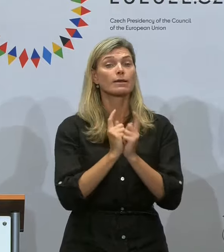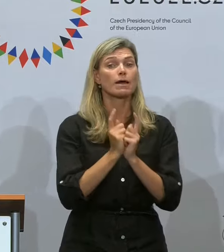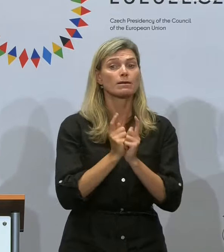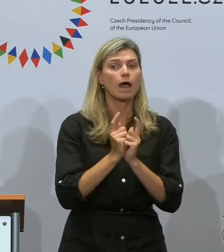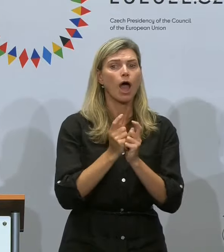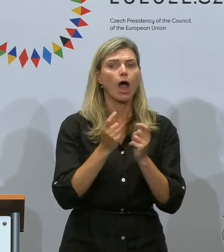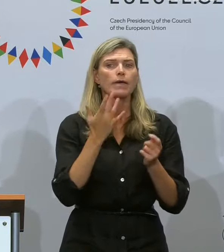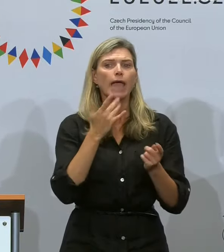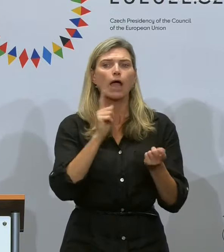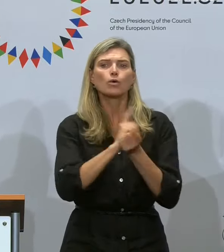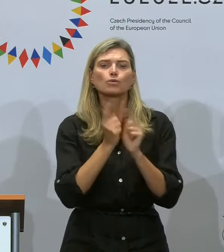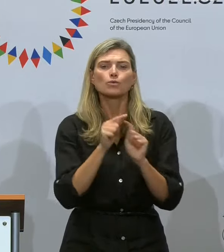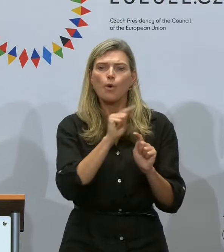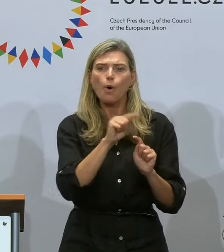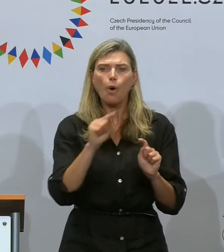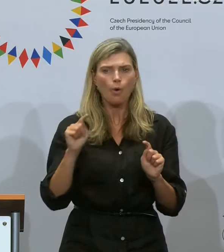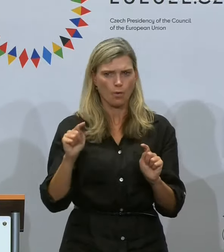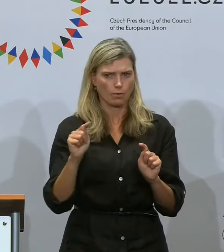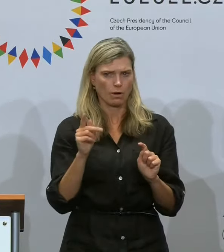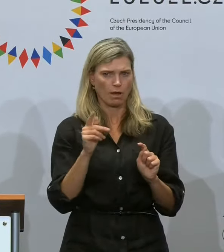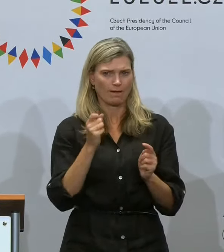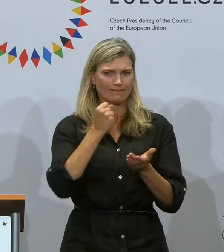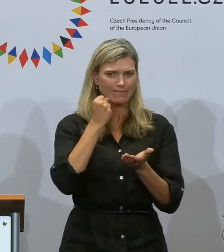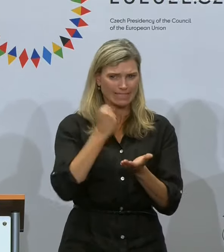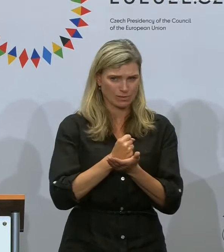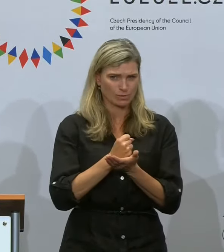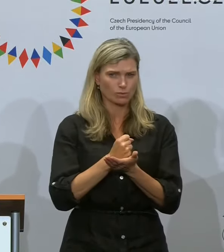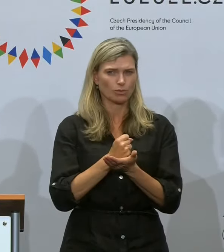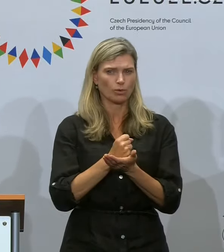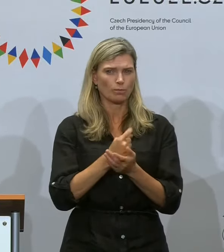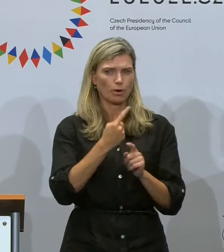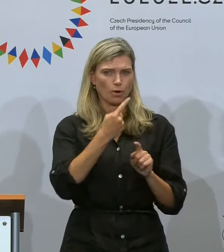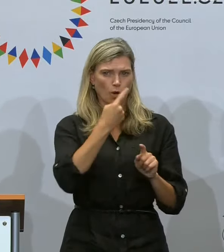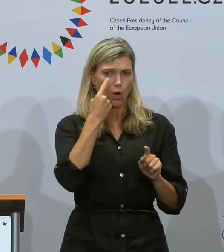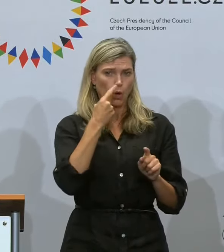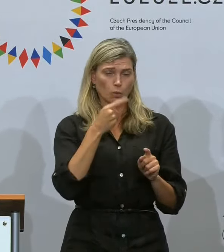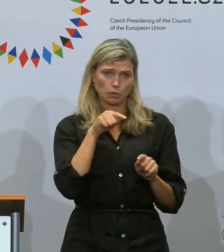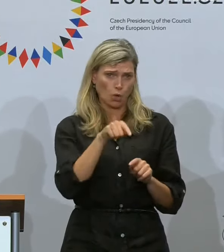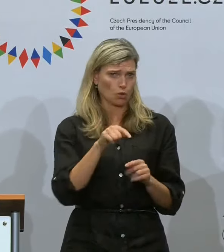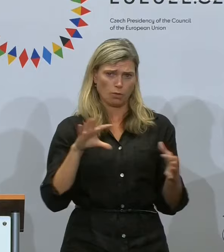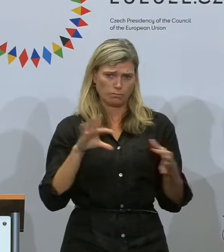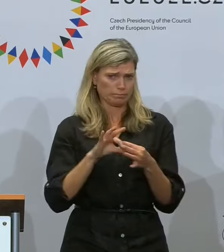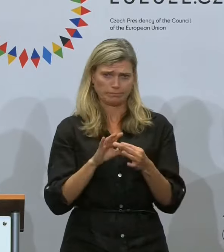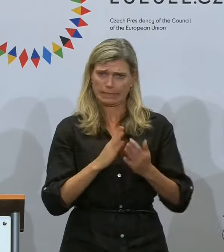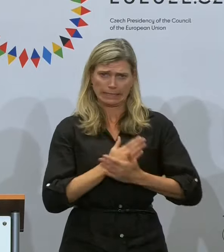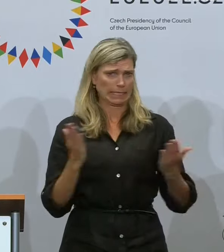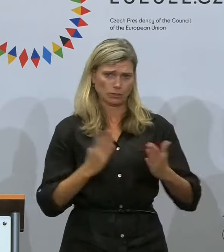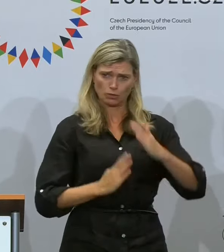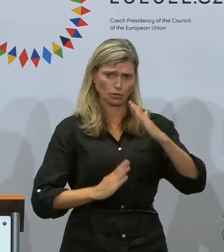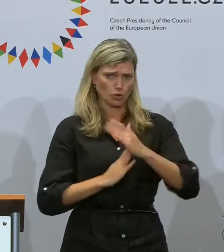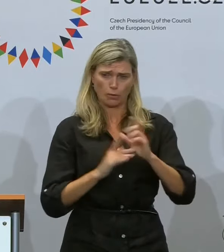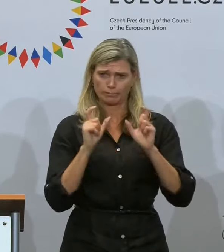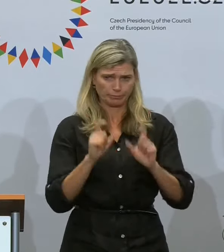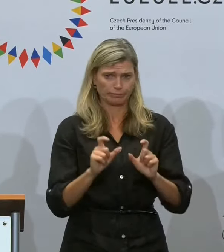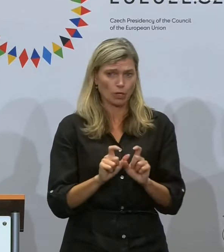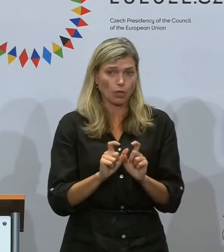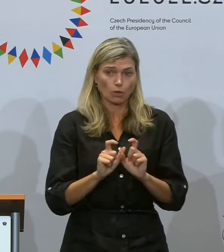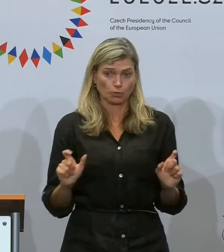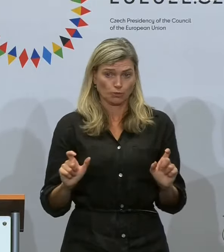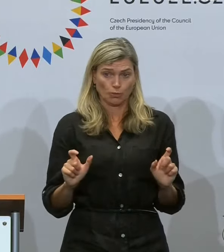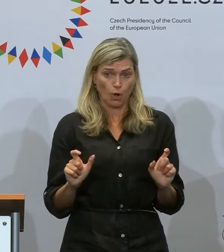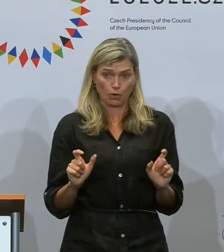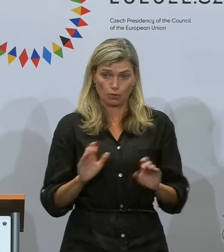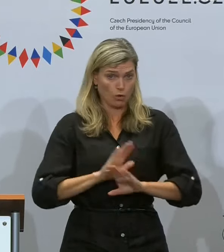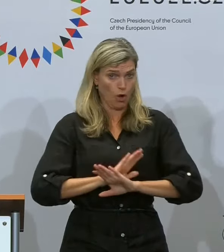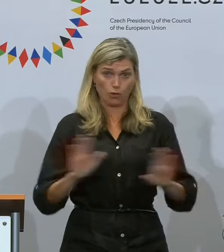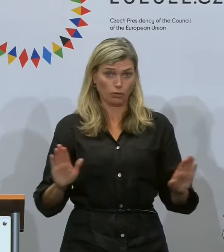I'm not playing with the words, but it's a visa facilitation. It's done to facilitate. If it is finished, there